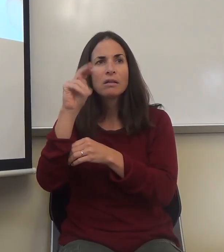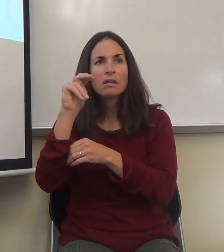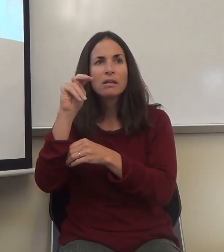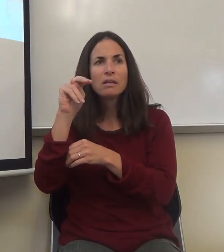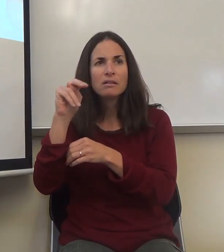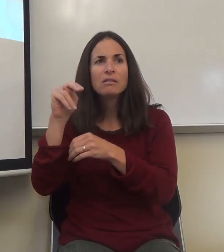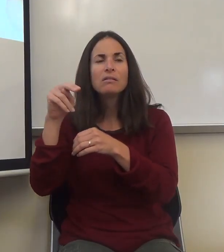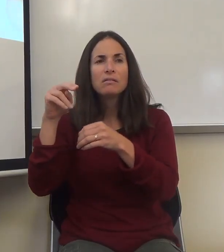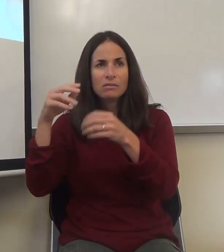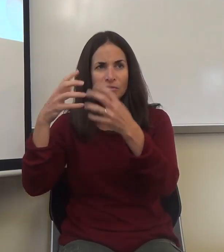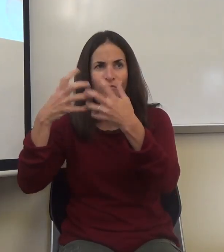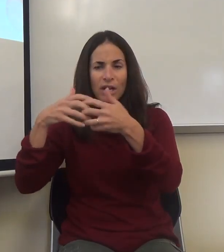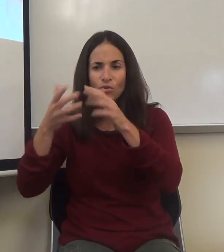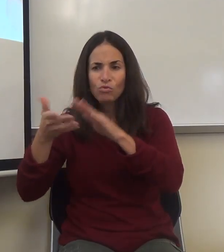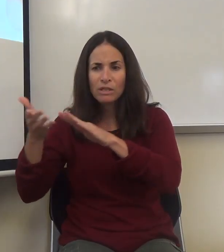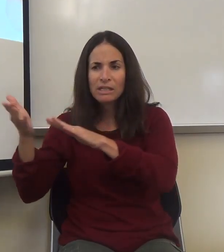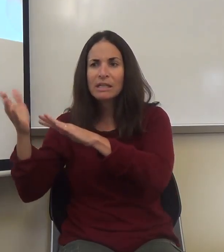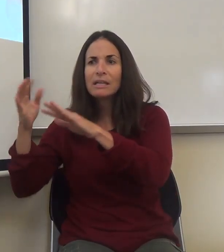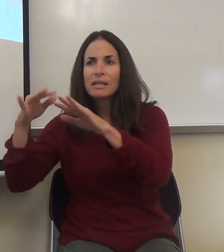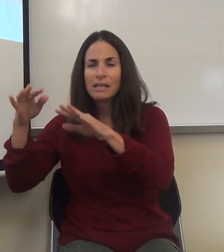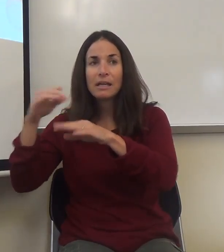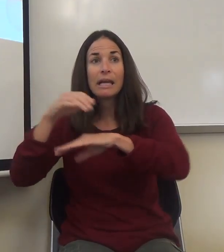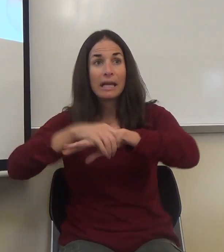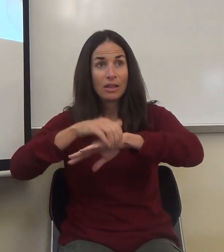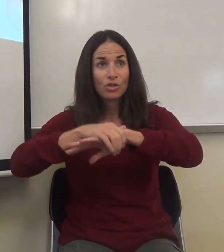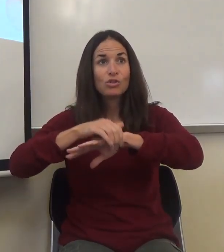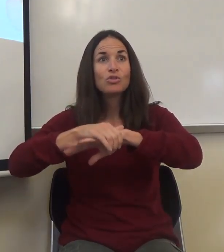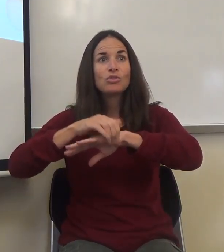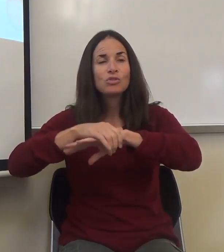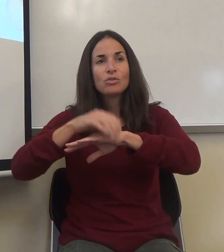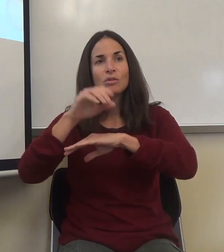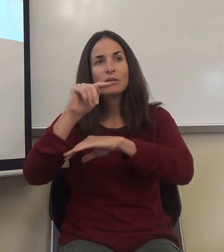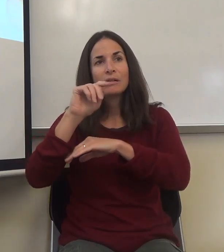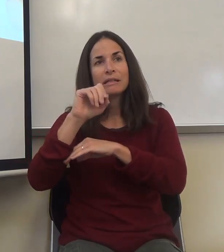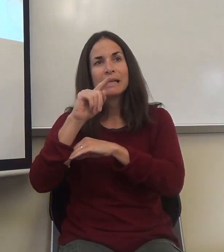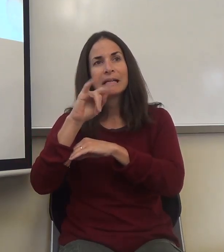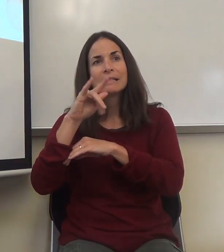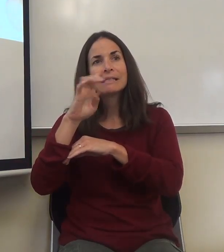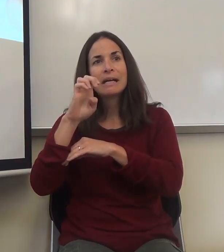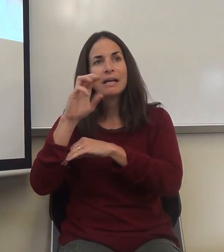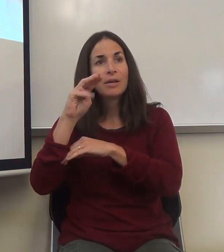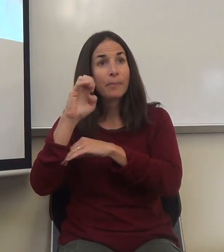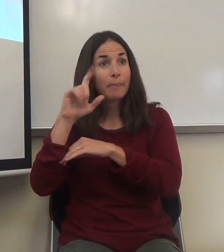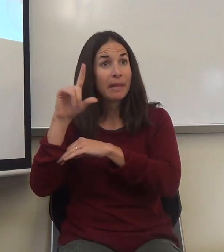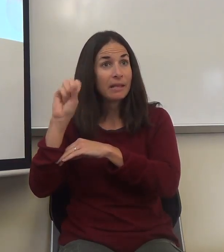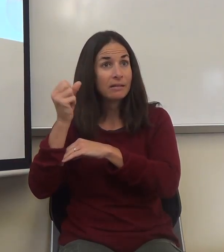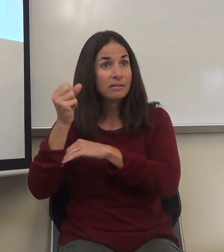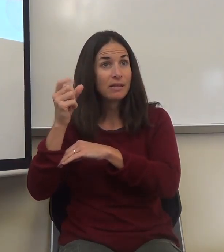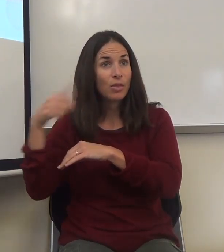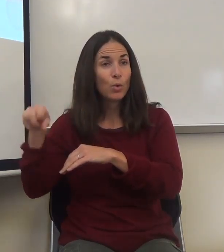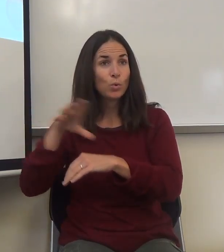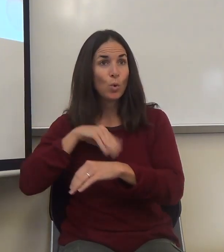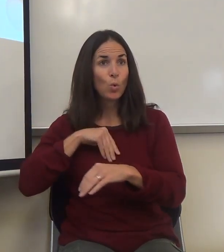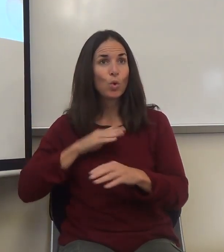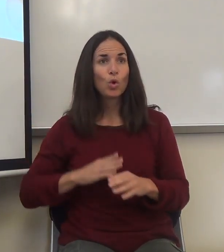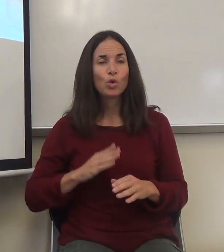was. Yeah, England was very pro-abolitionist. Yeah. I Oddly can't enough. remember the